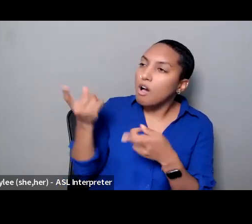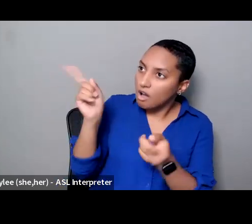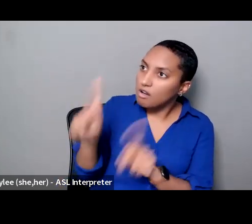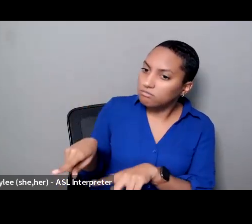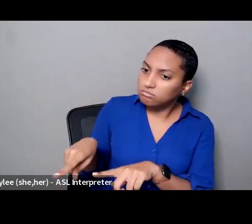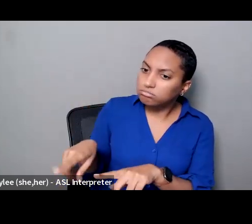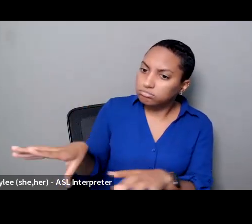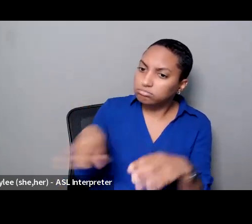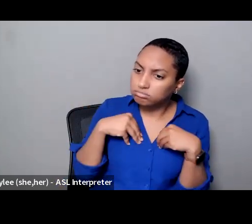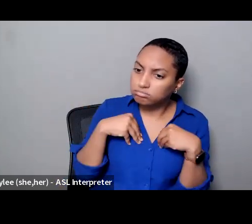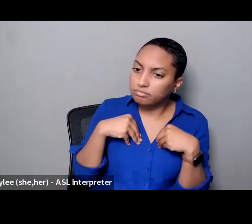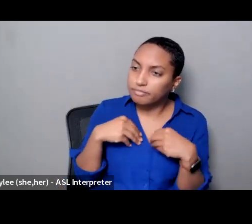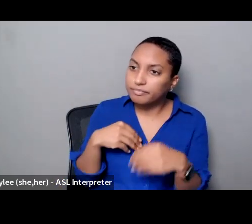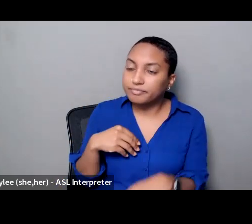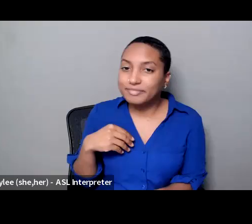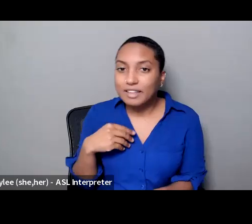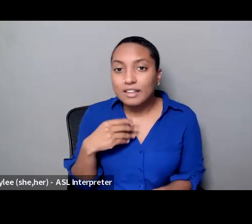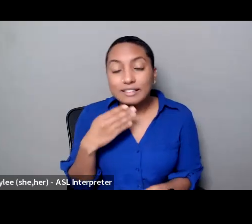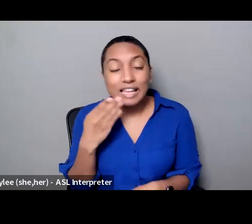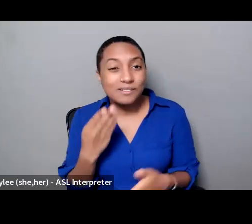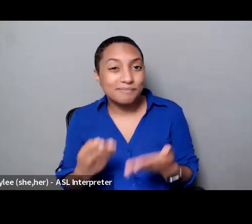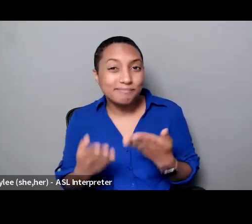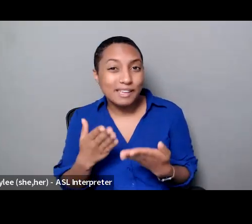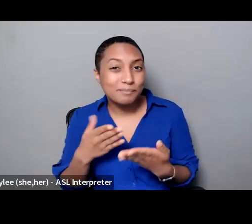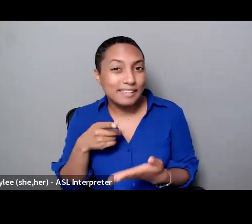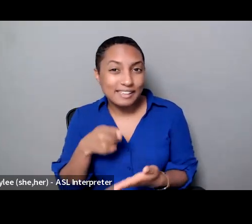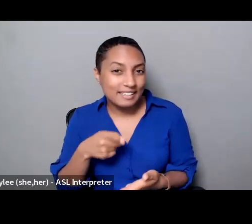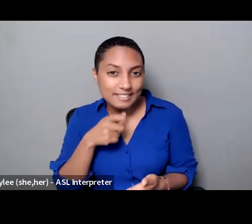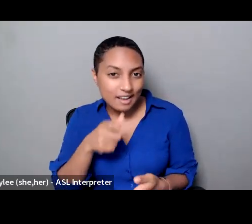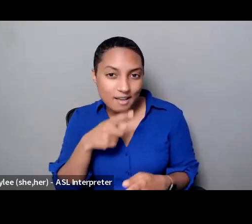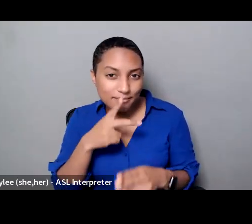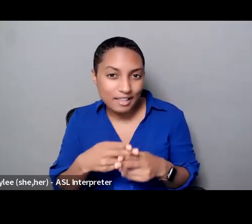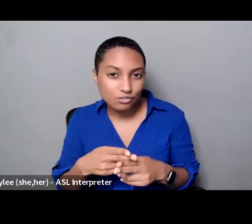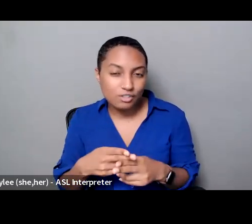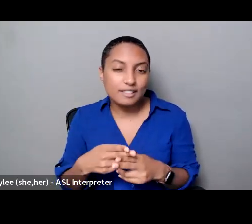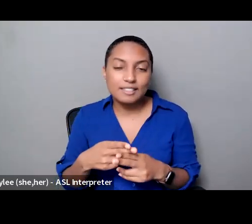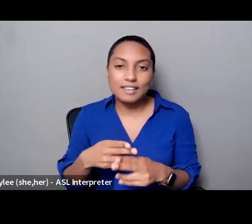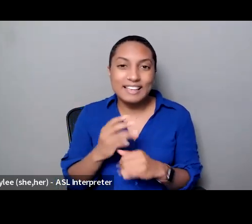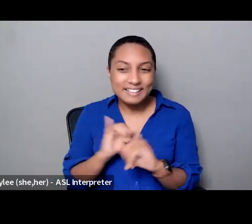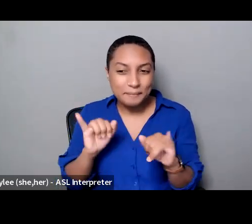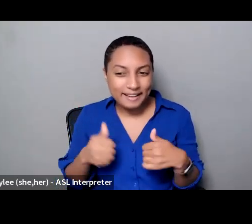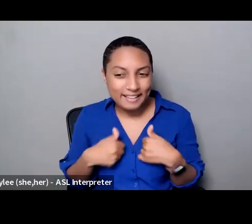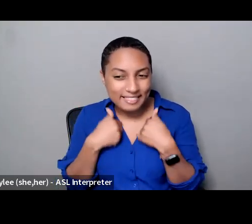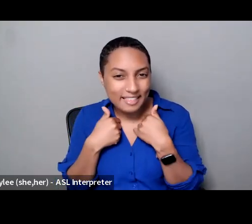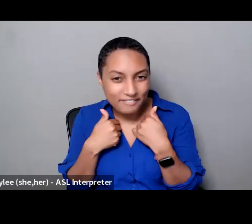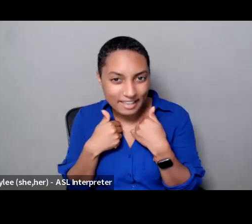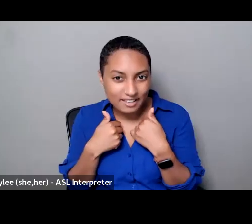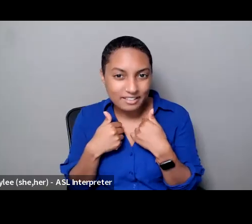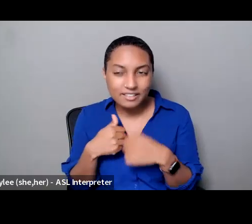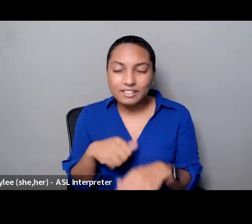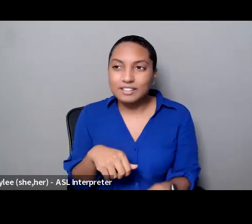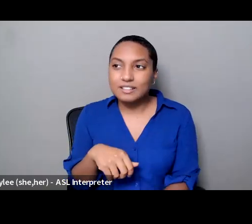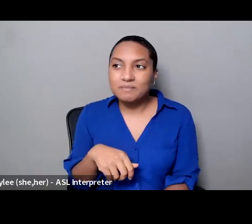living movement, probably because it was too early for him to even know about it. But he talked about people